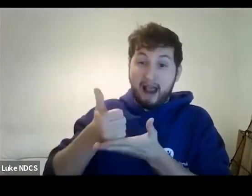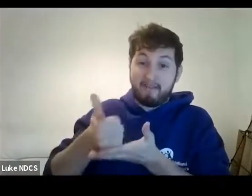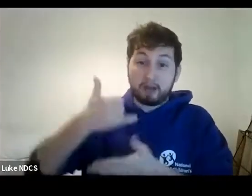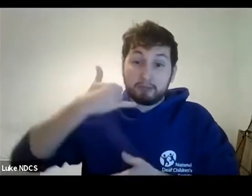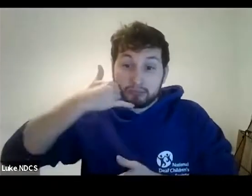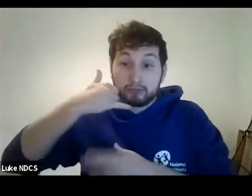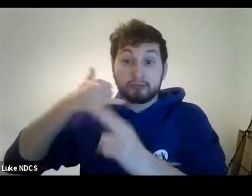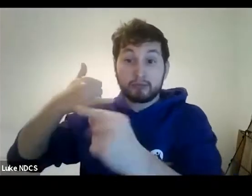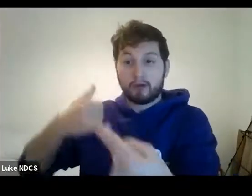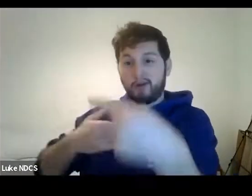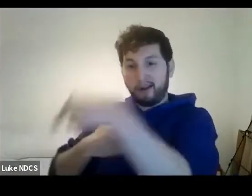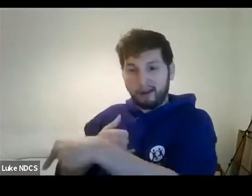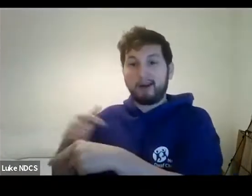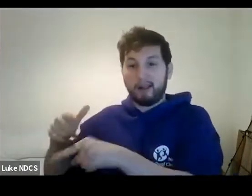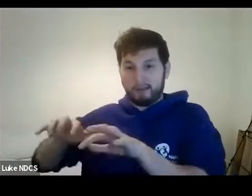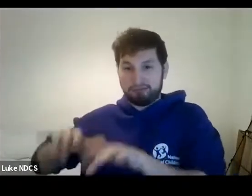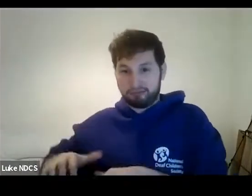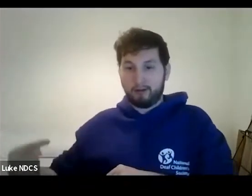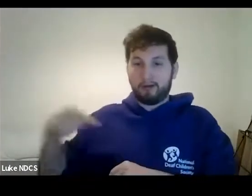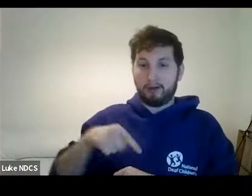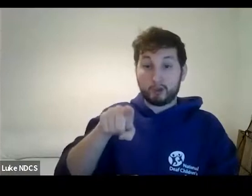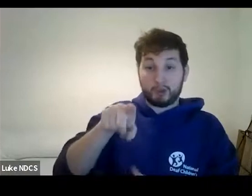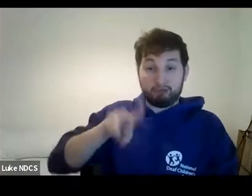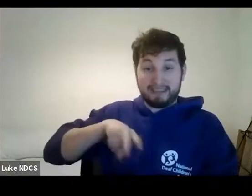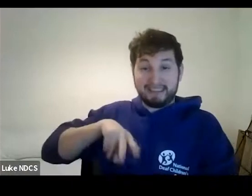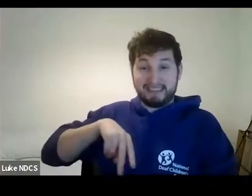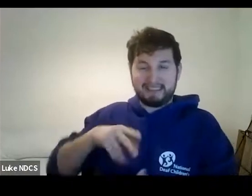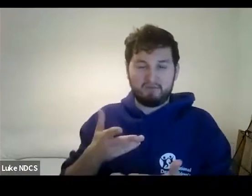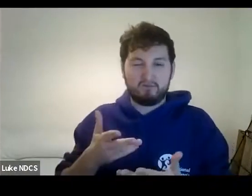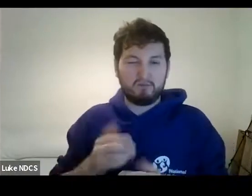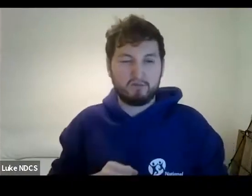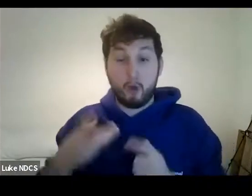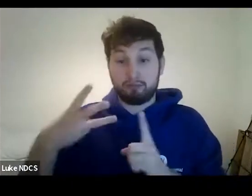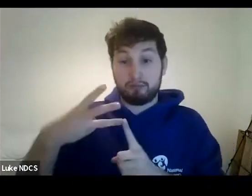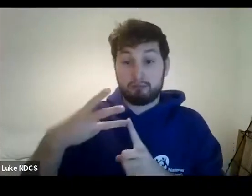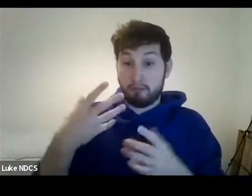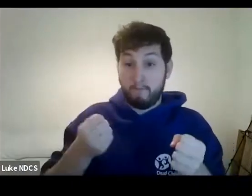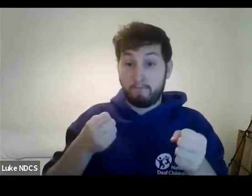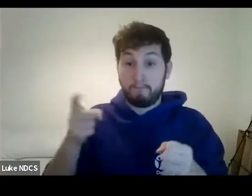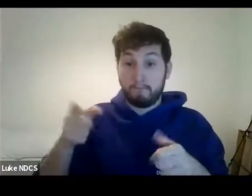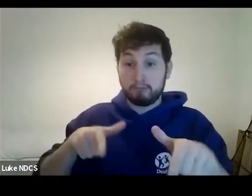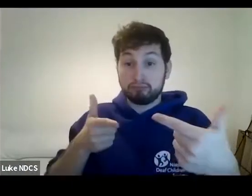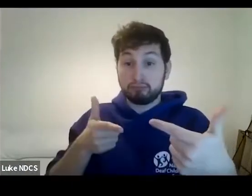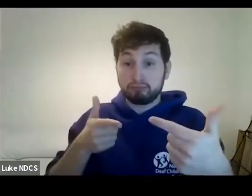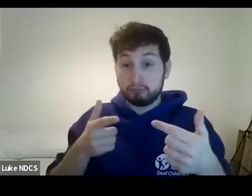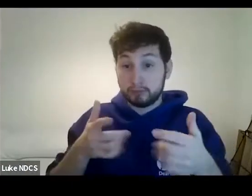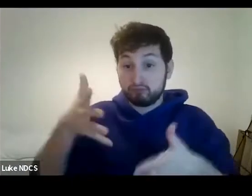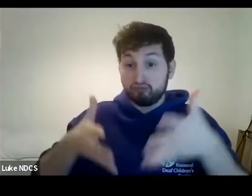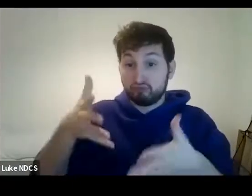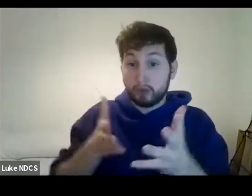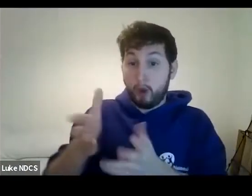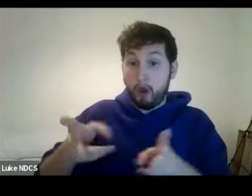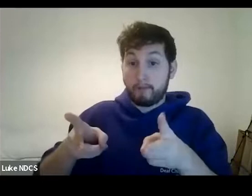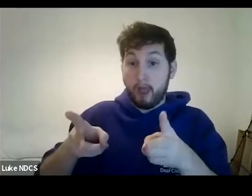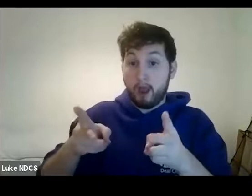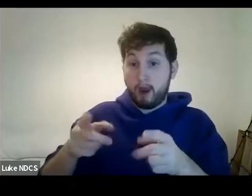will then speak to somebody in the Access to Work department on the phone, and then they will type back what they're saying to you. Or the third option